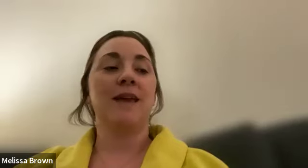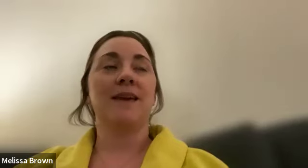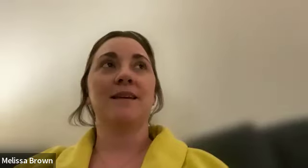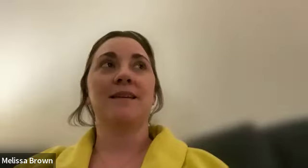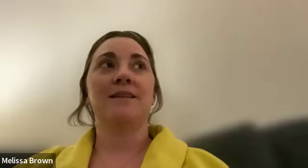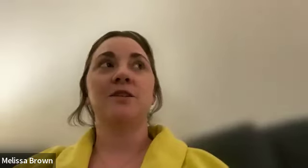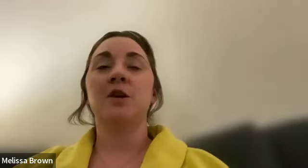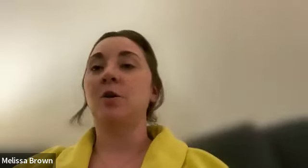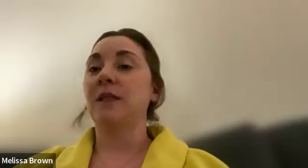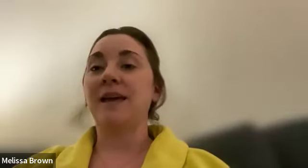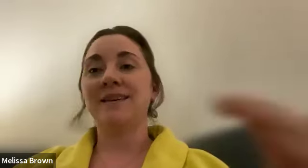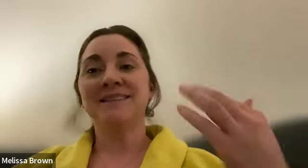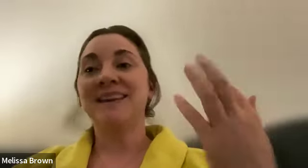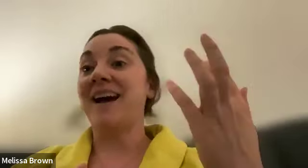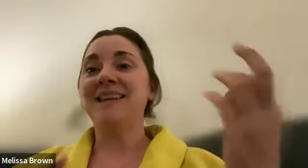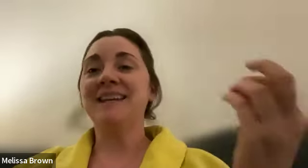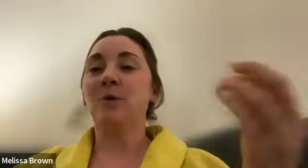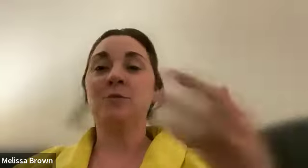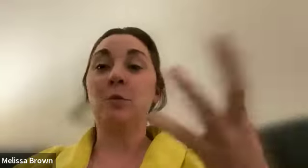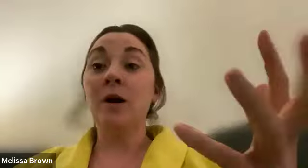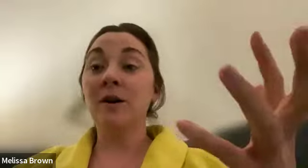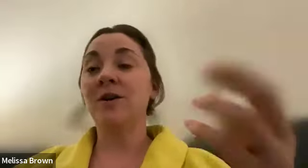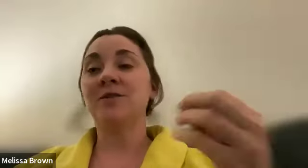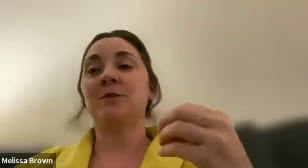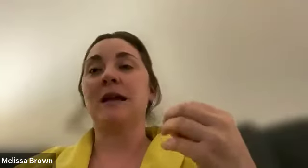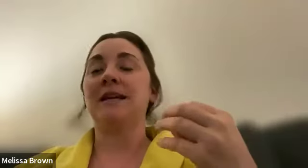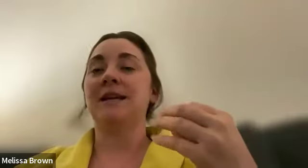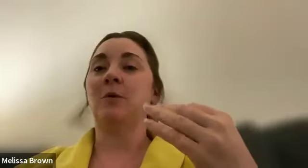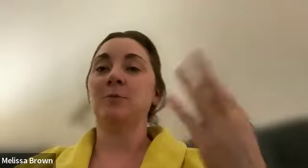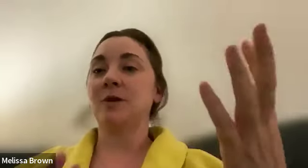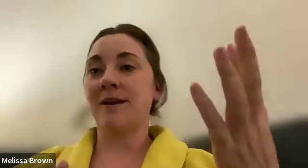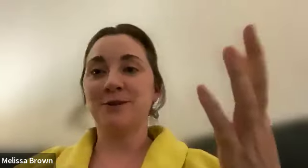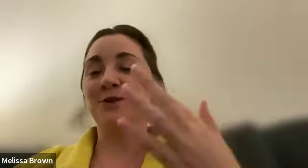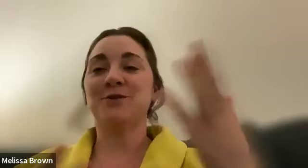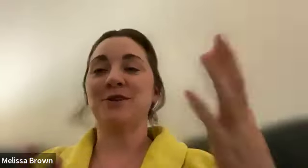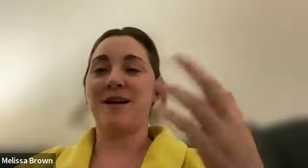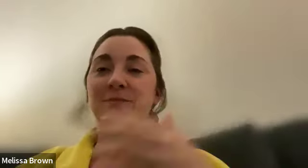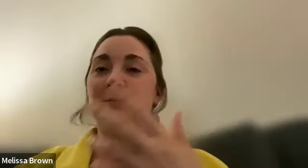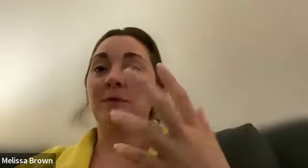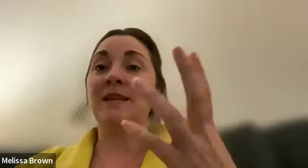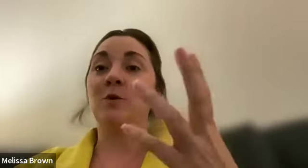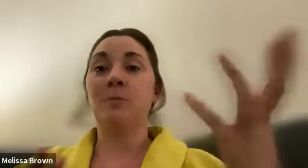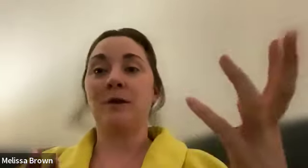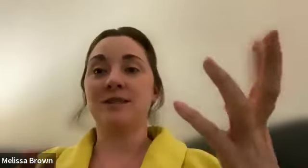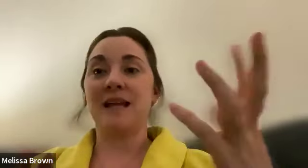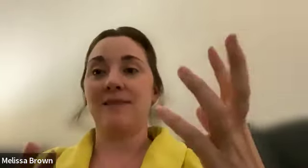like denote like, yeah, I need multiple workers or I need multiple doctors or yeah, then you would probably just add